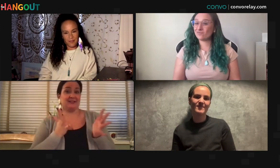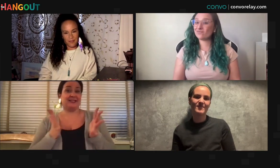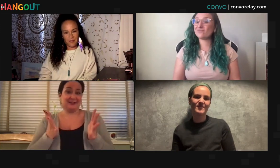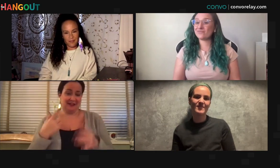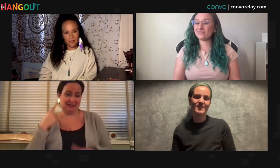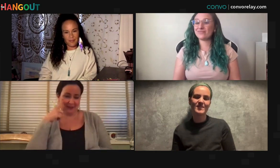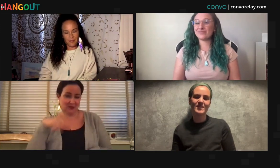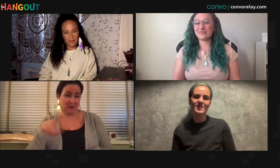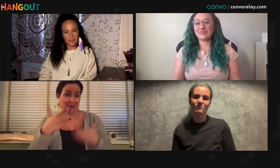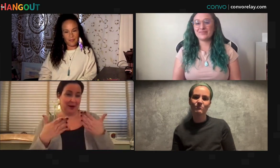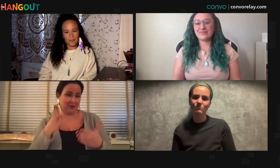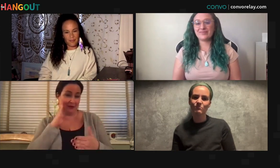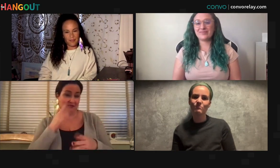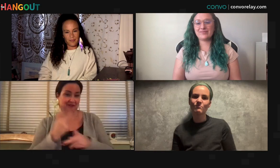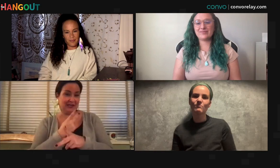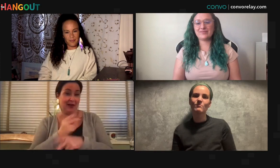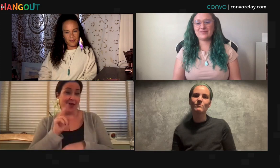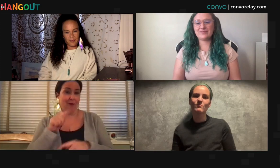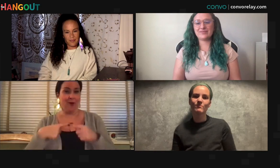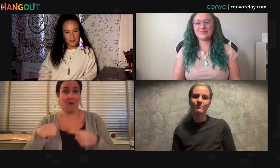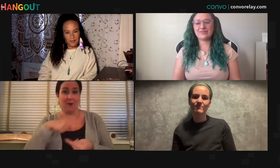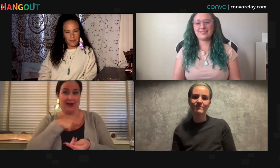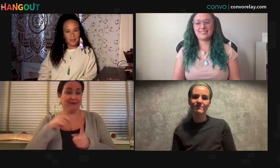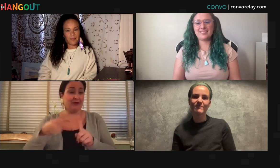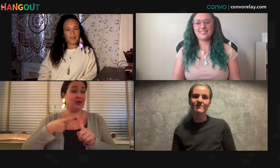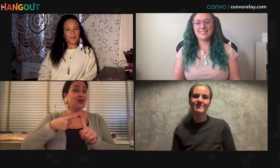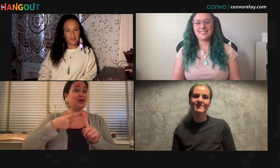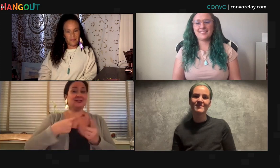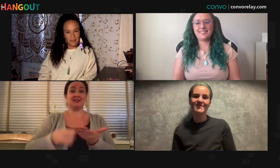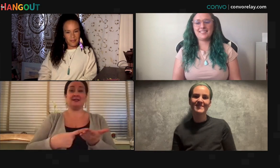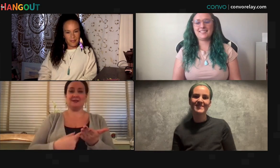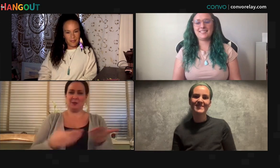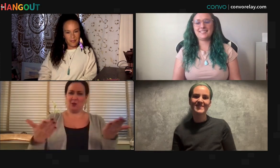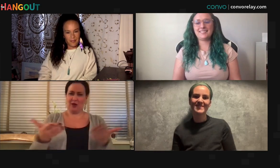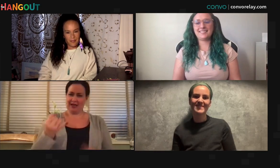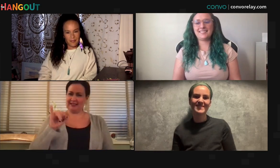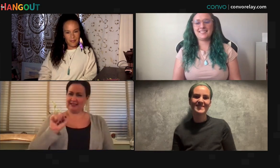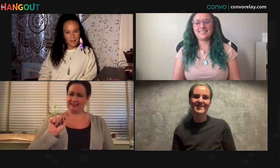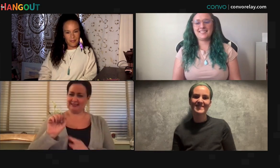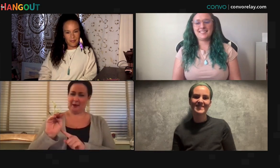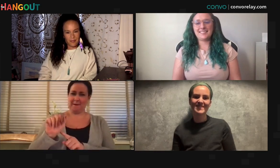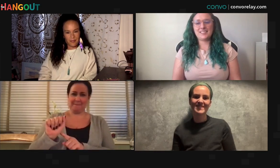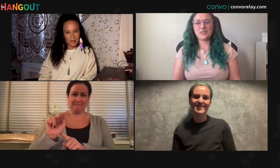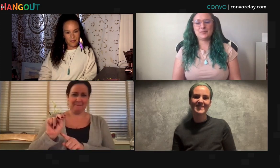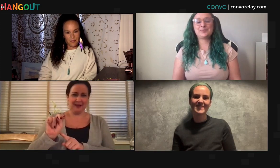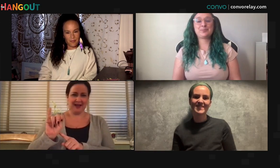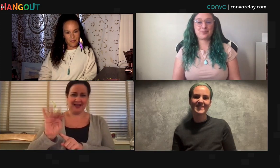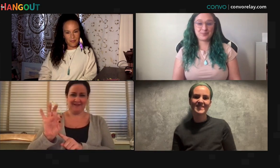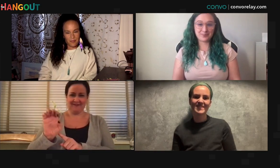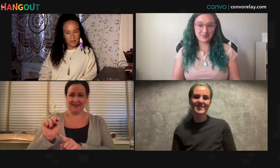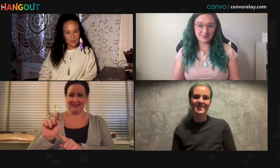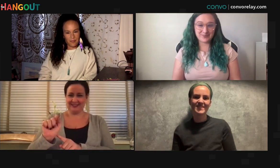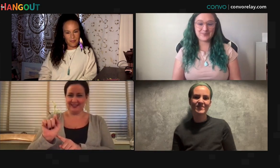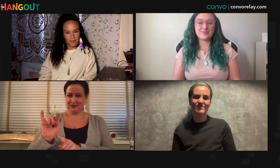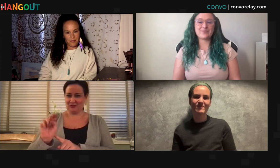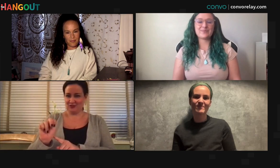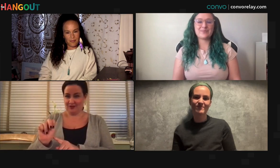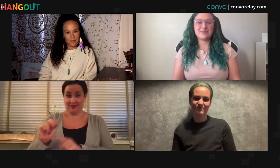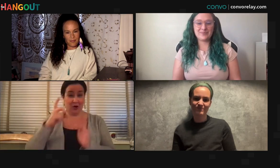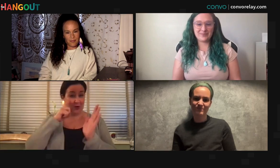And the reason why I said this was going to be an enlightening conversation, you all will probably figure it out when we first start this discussion. This discussion is